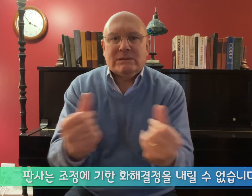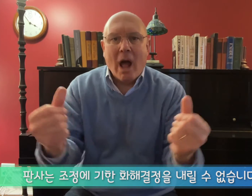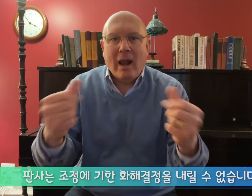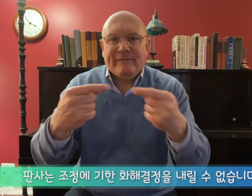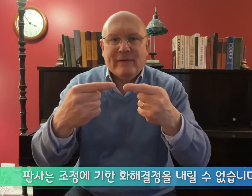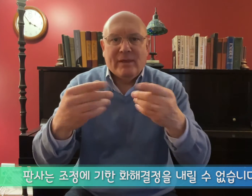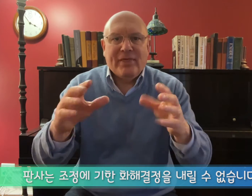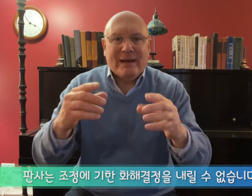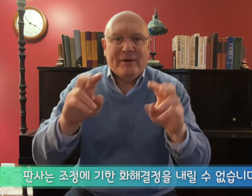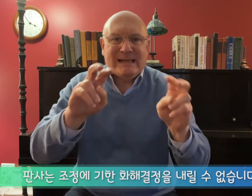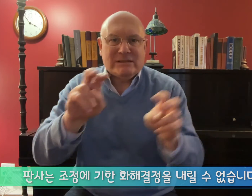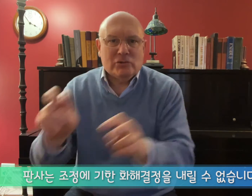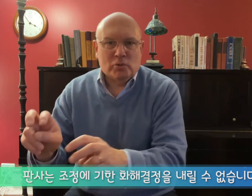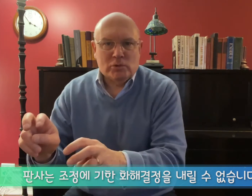issues.